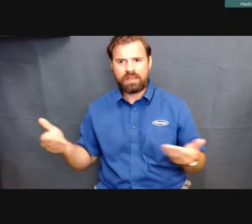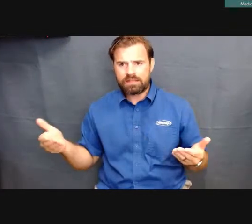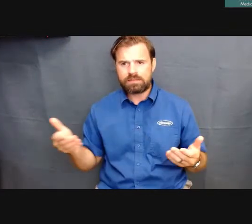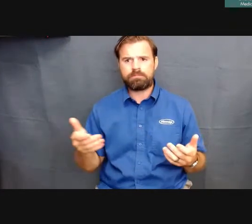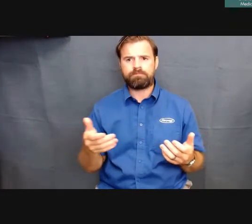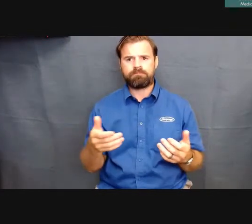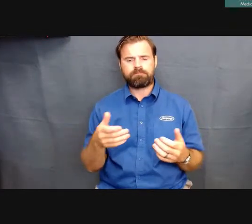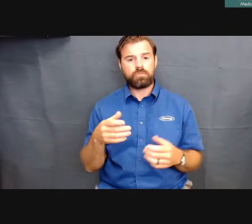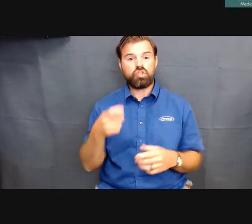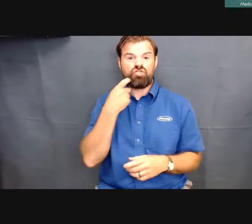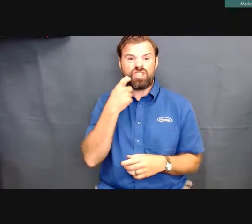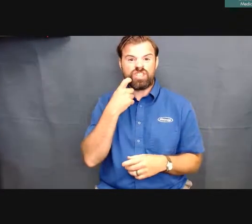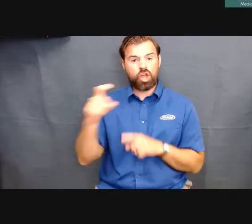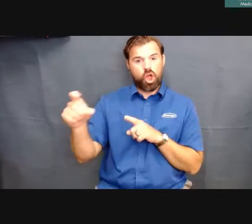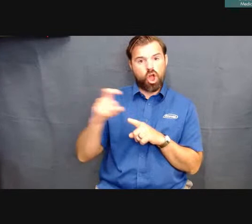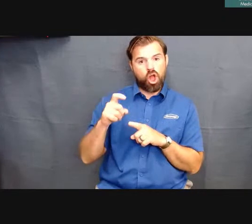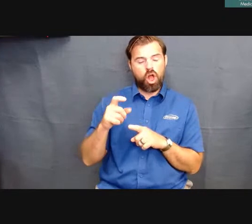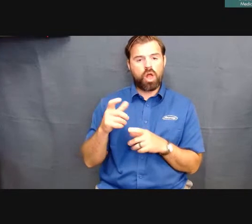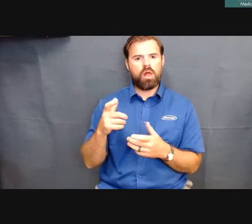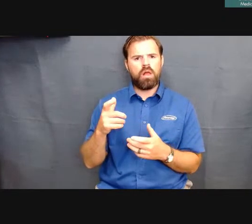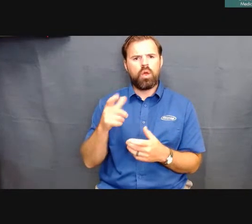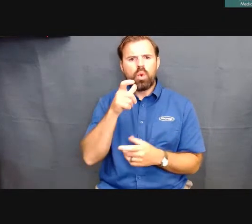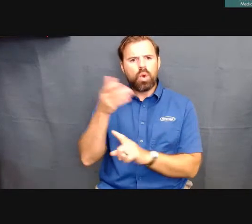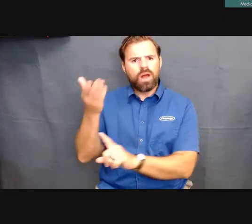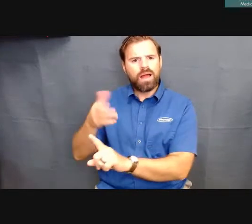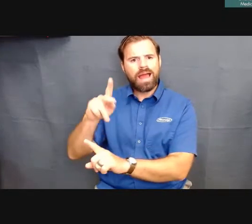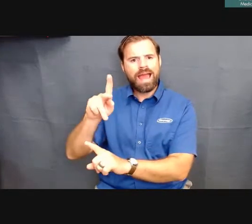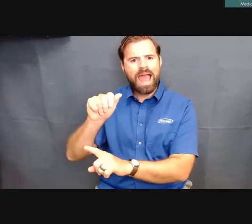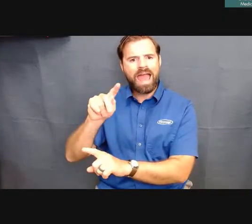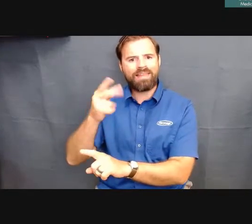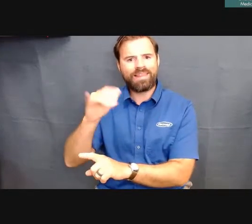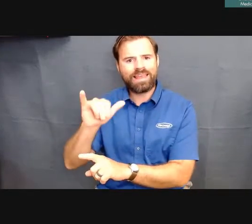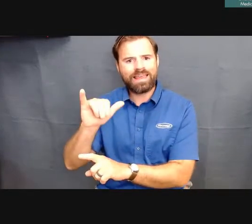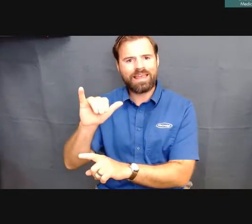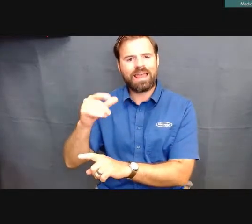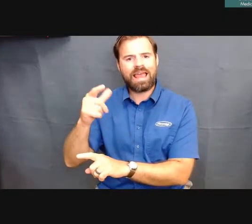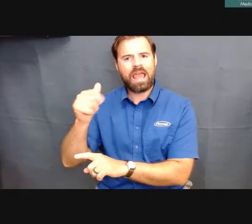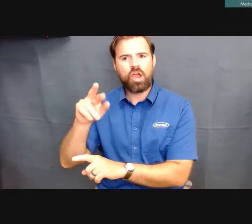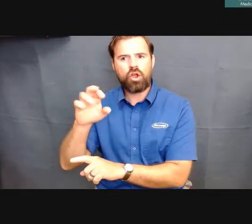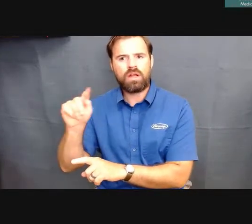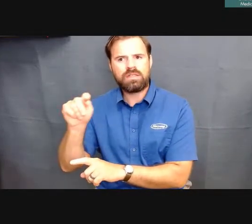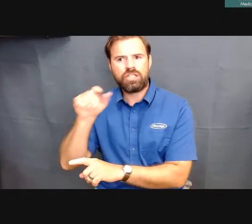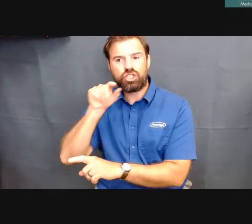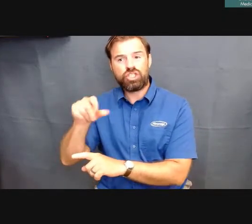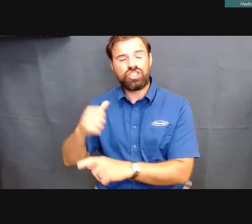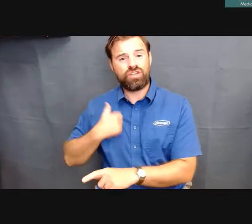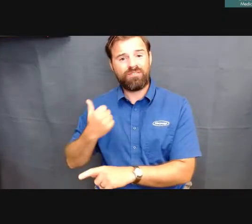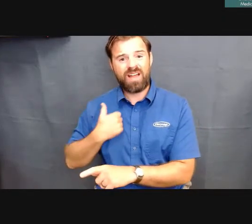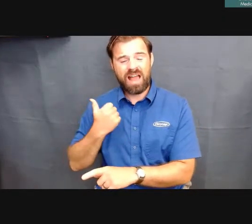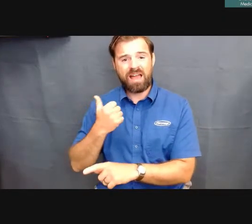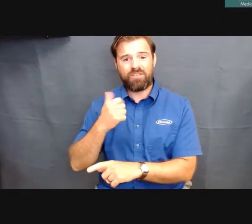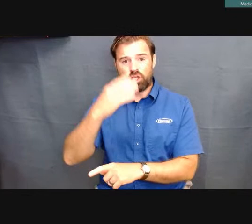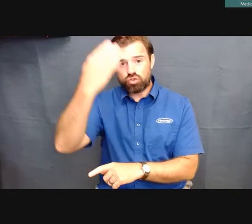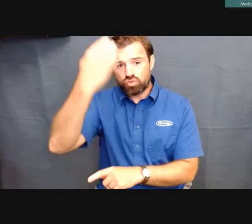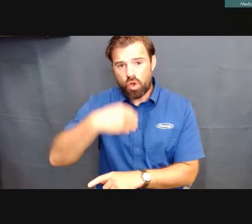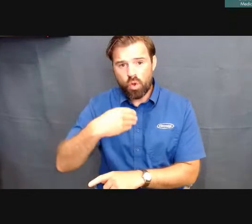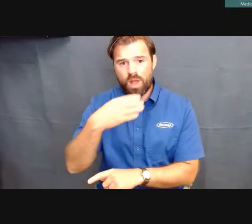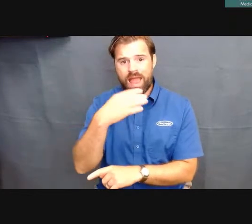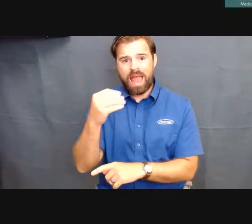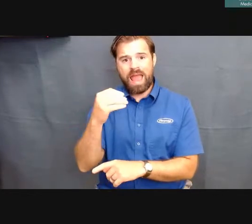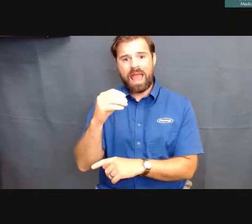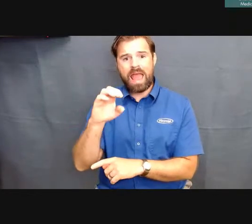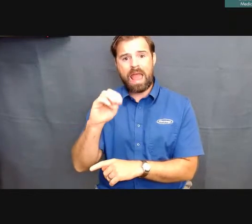Recently, they received a call from Kathy Garrett, a young mom who survived an amniotic embolism and stroke. Kathy had gotten